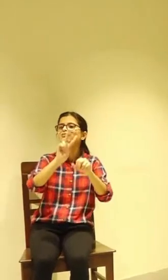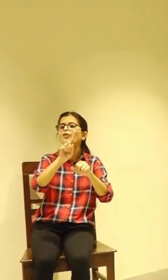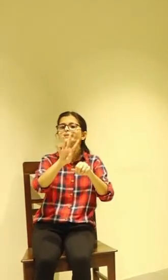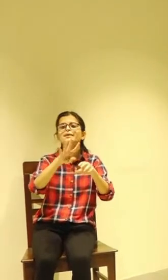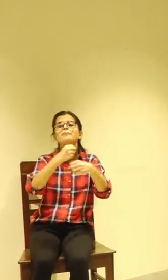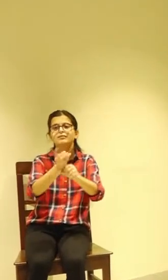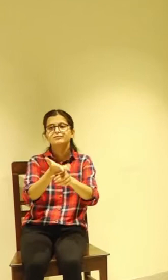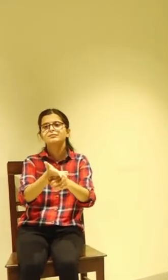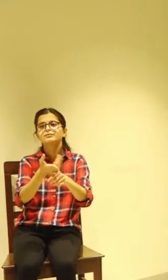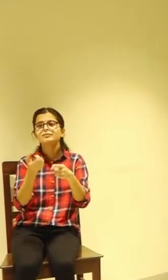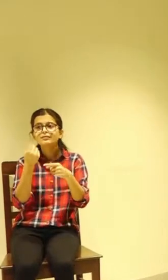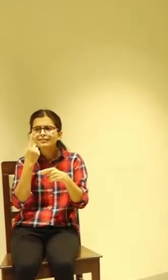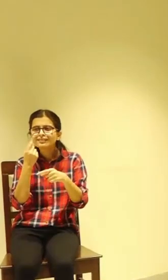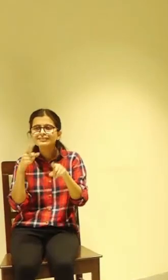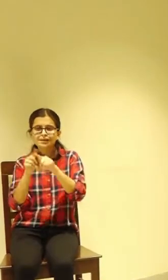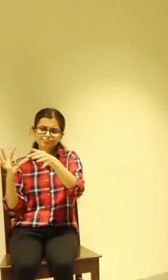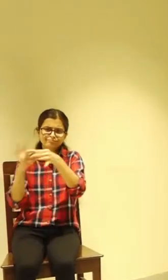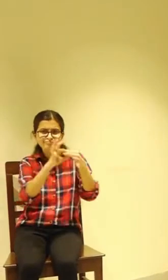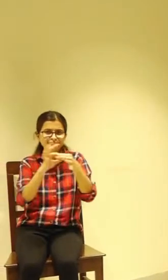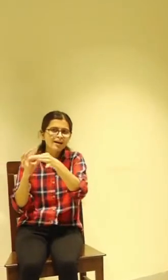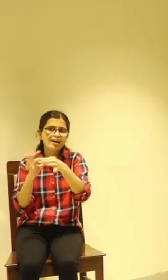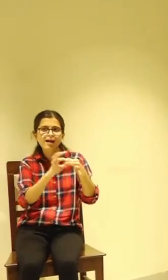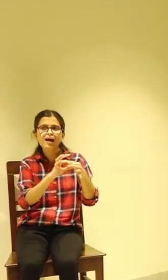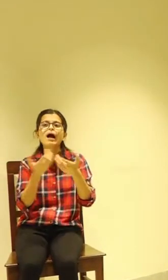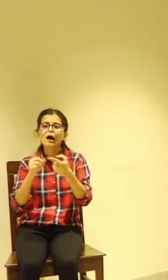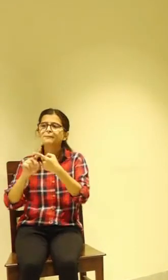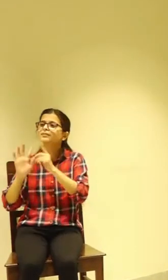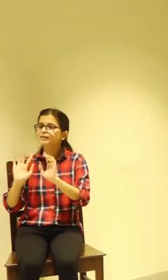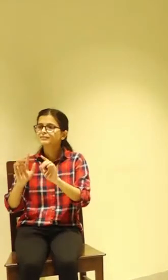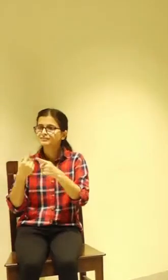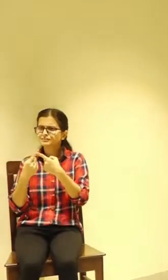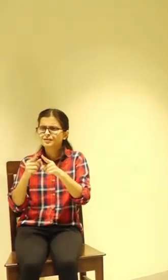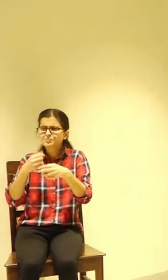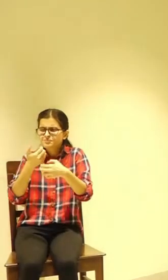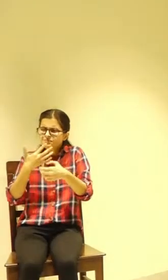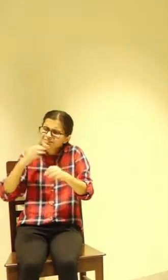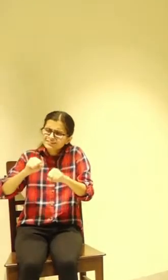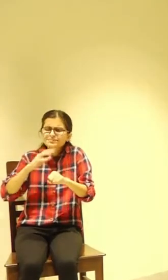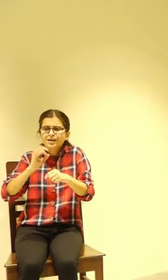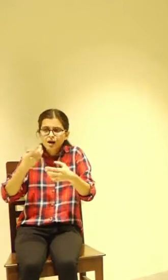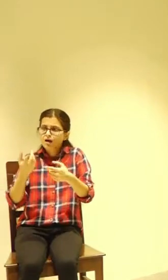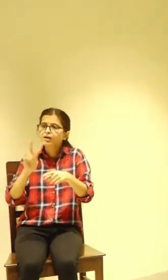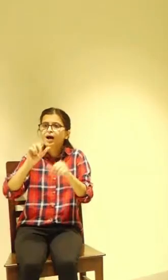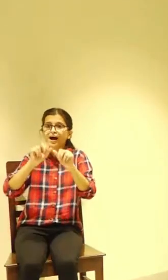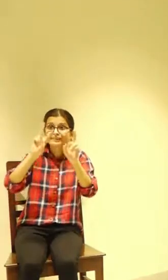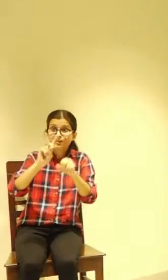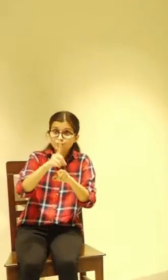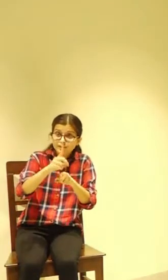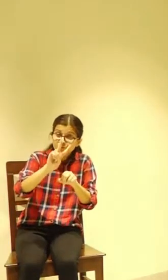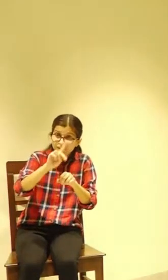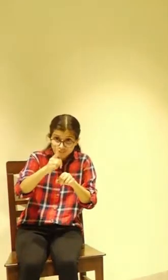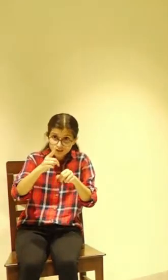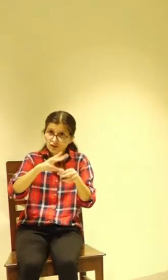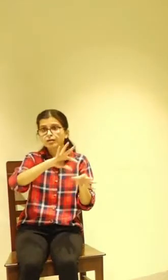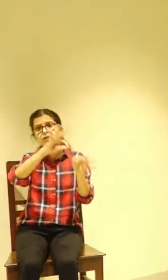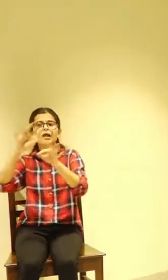Article 14. Yeah. There was no deliberation. Today it's one of the most powerful rights, but that's how it was actually created. It was just picked out of 21 and made a new Article 14, and